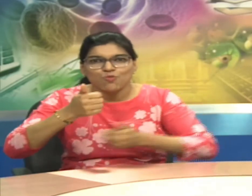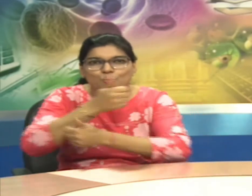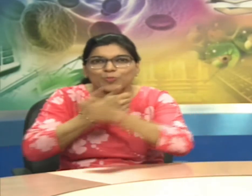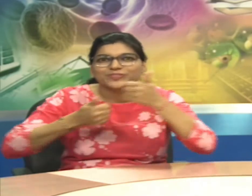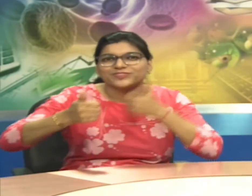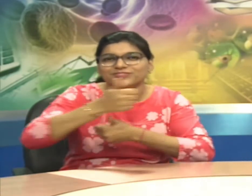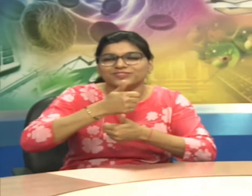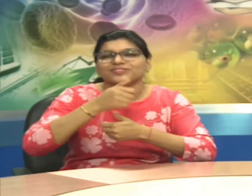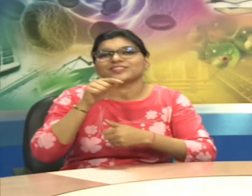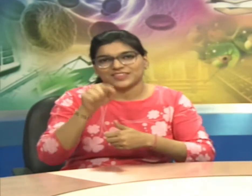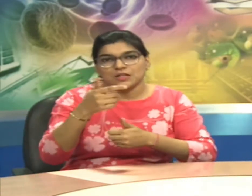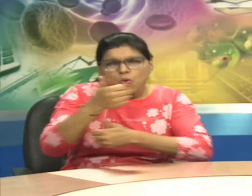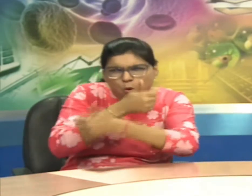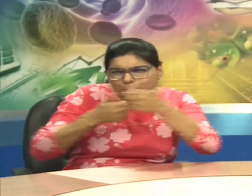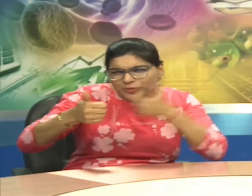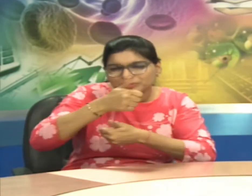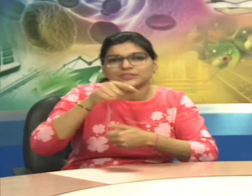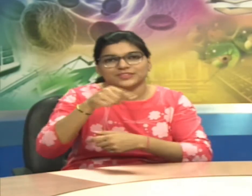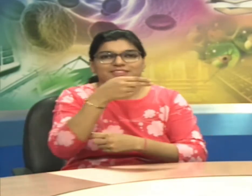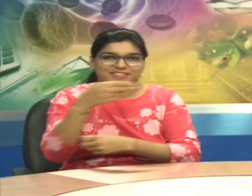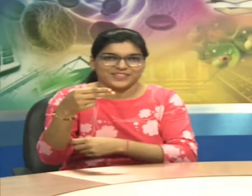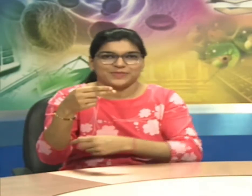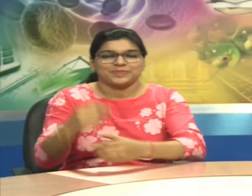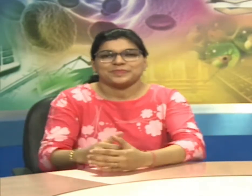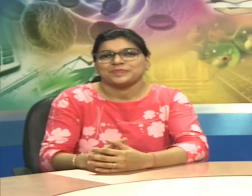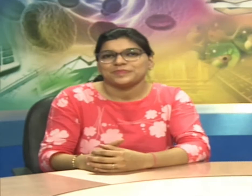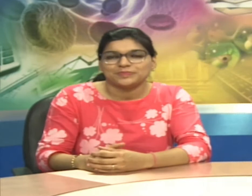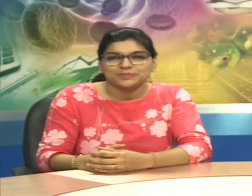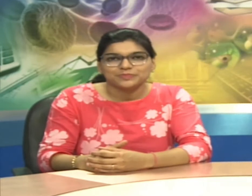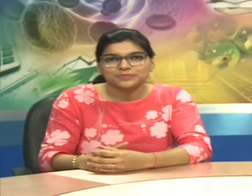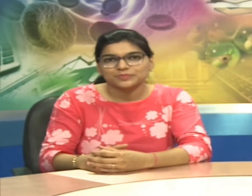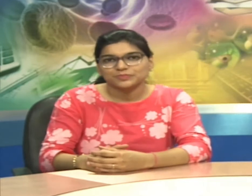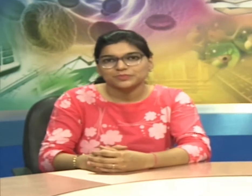There is a competition between bank who earns more.